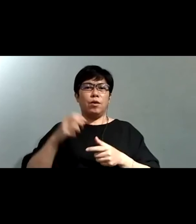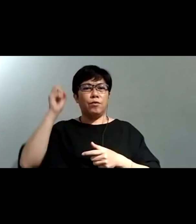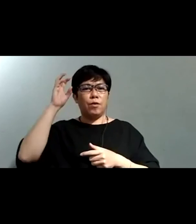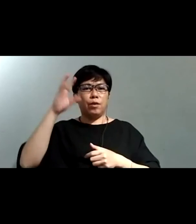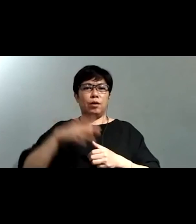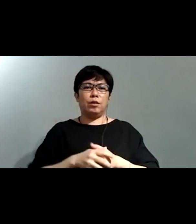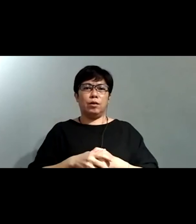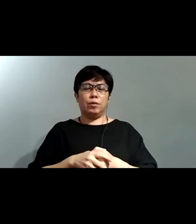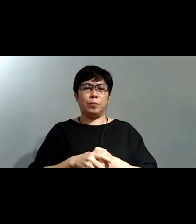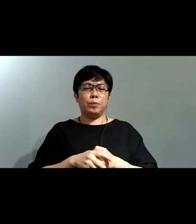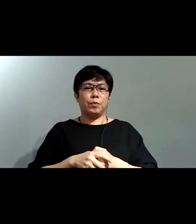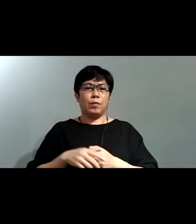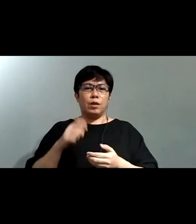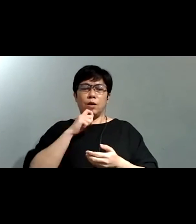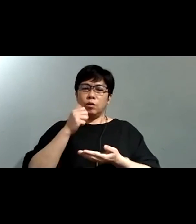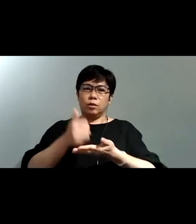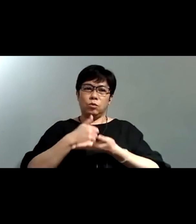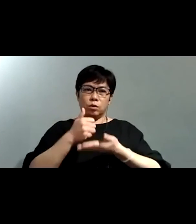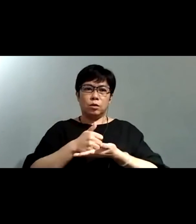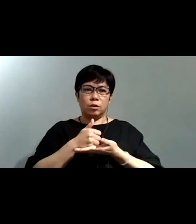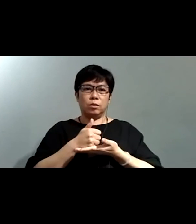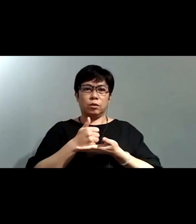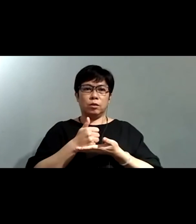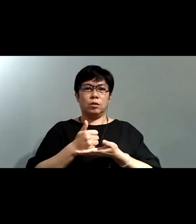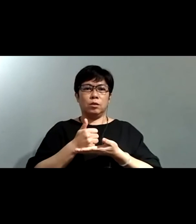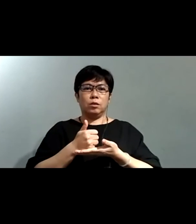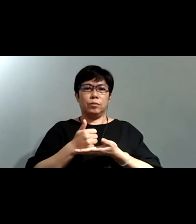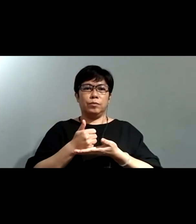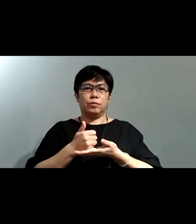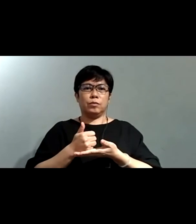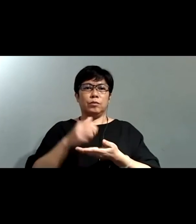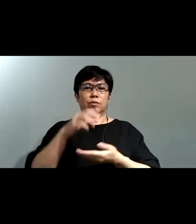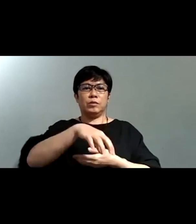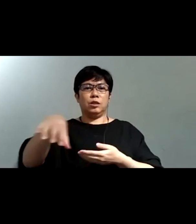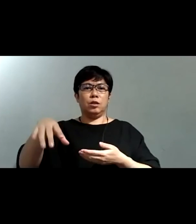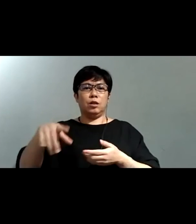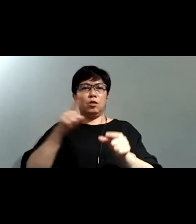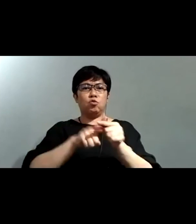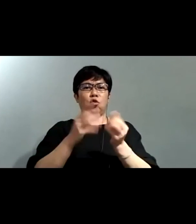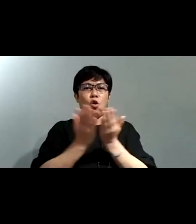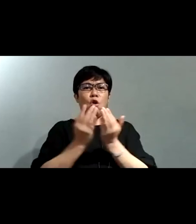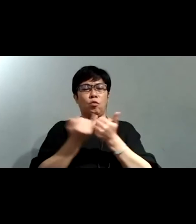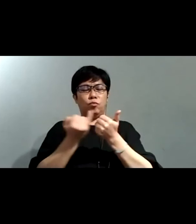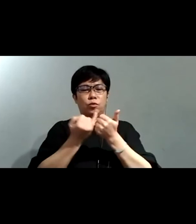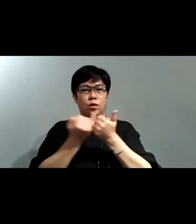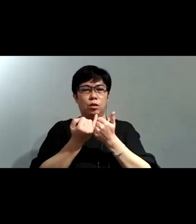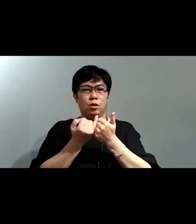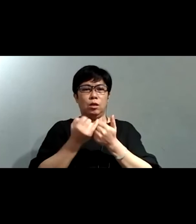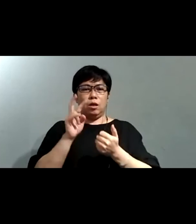Kong, all over the territory. You can see that there is 3. The first one is start in